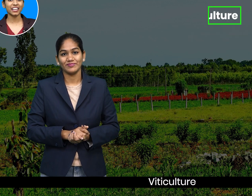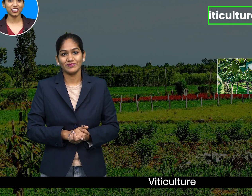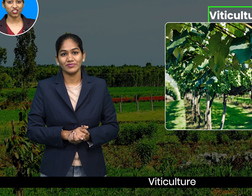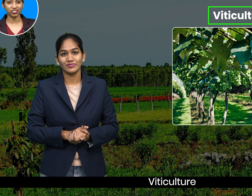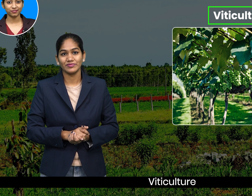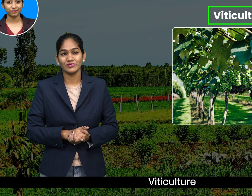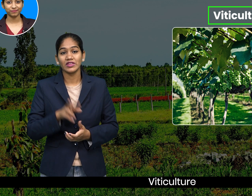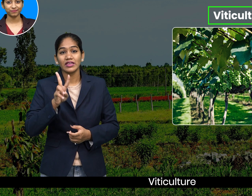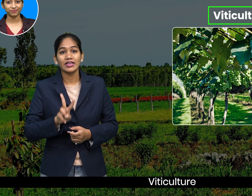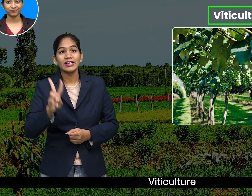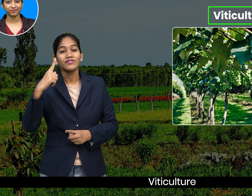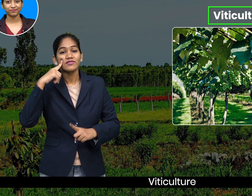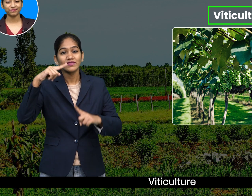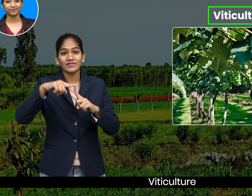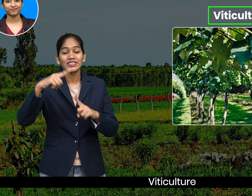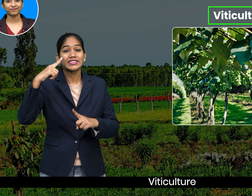Viticulture,